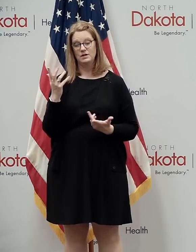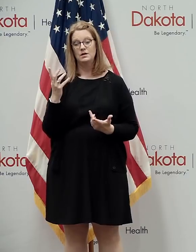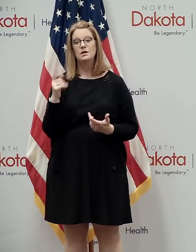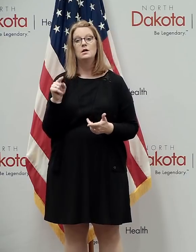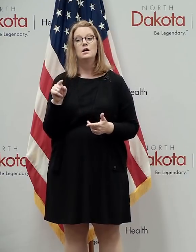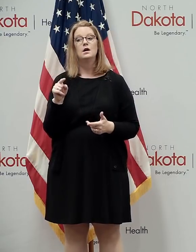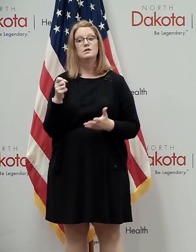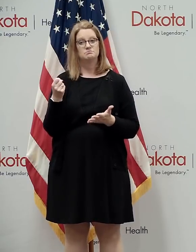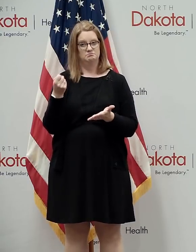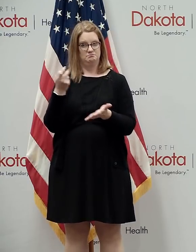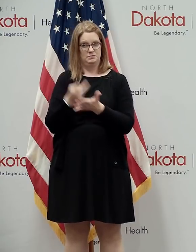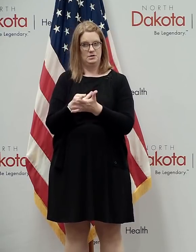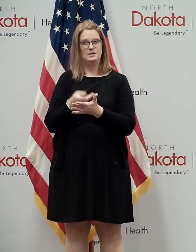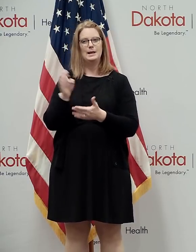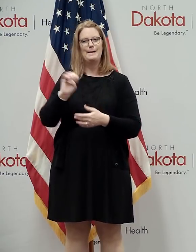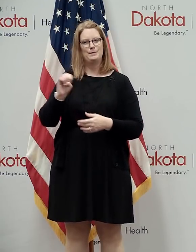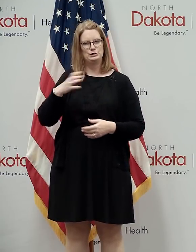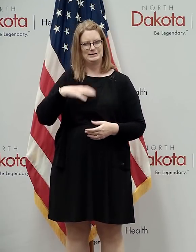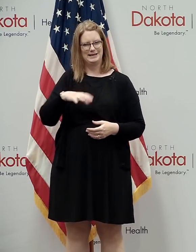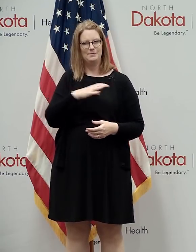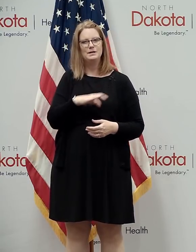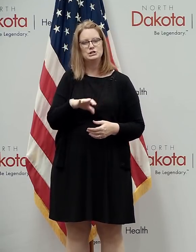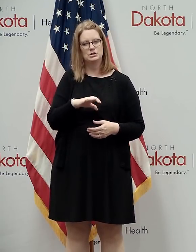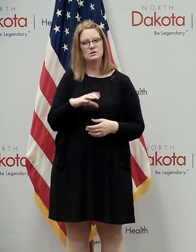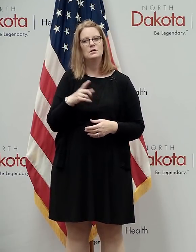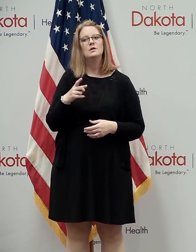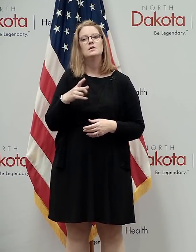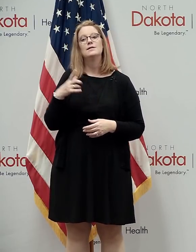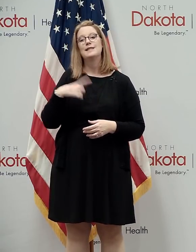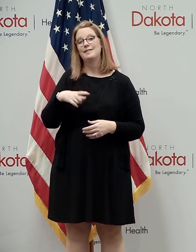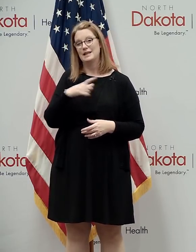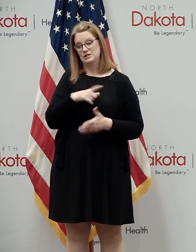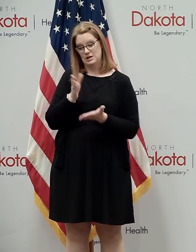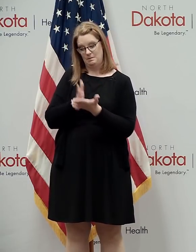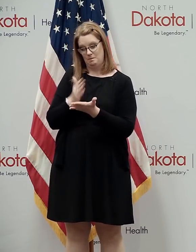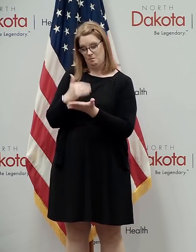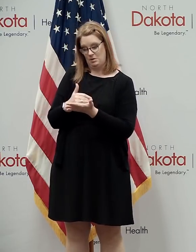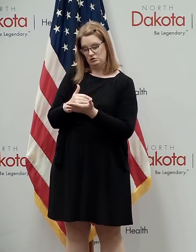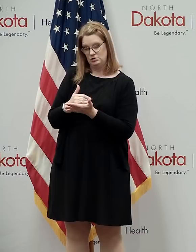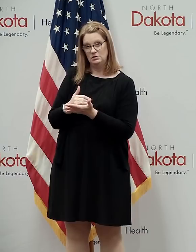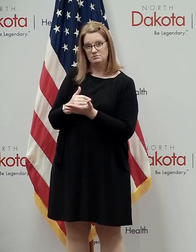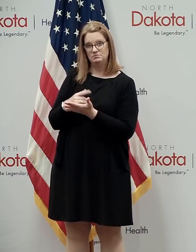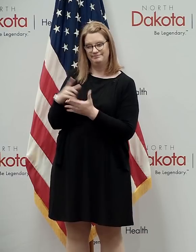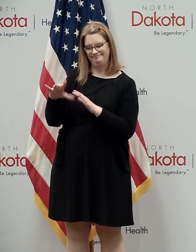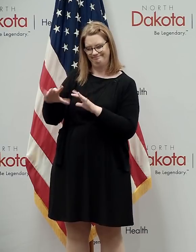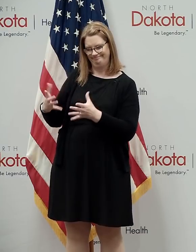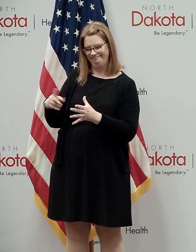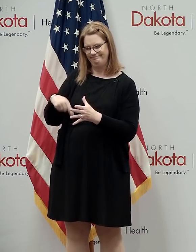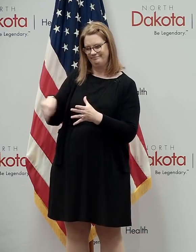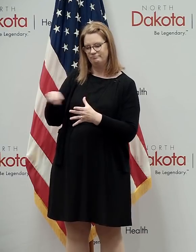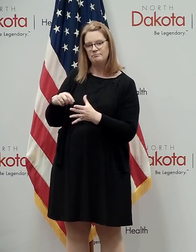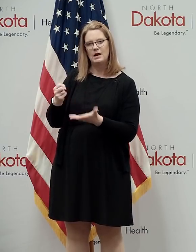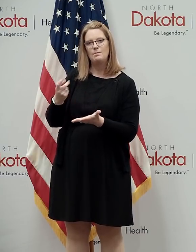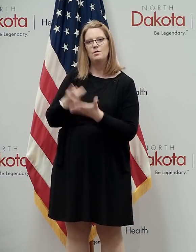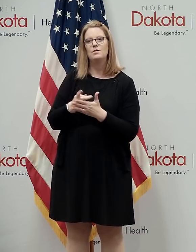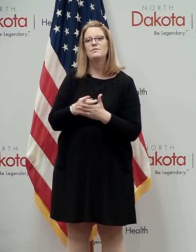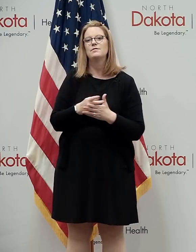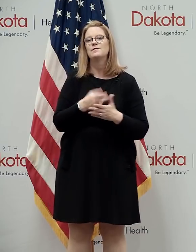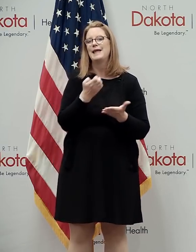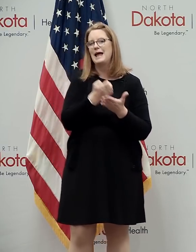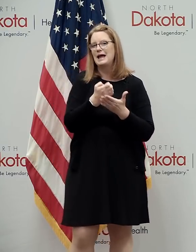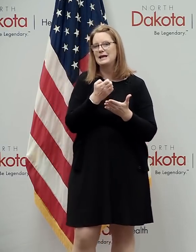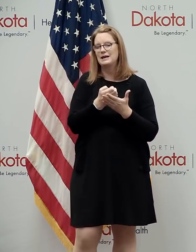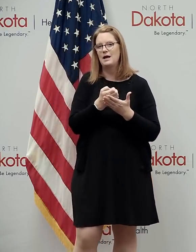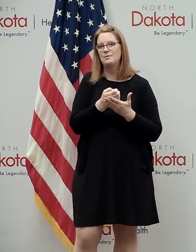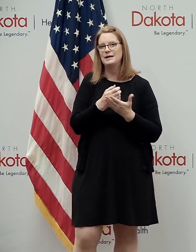following approval by the Emergency Commission a few days earlier, the legislature's budget section approved the Economic Resiliency Grant,